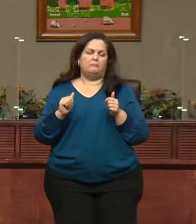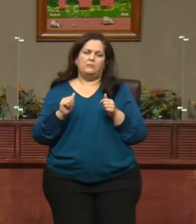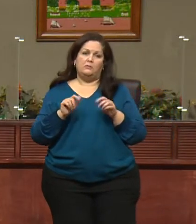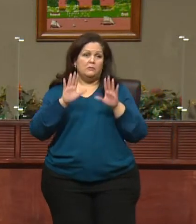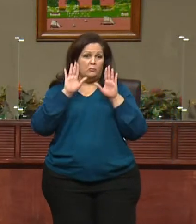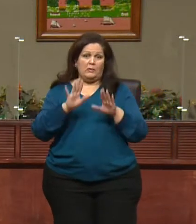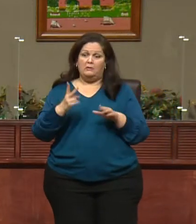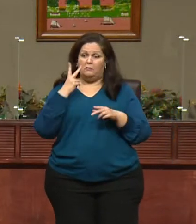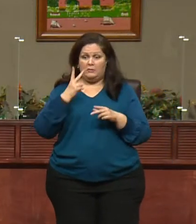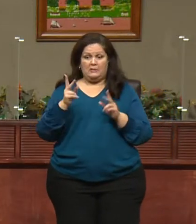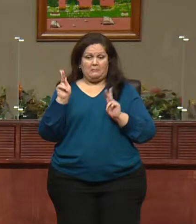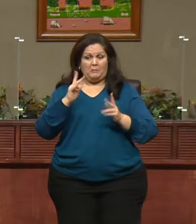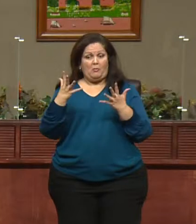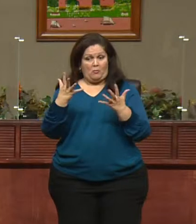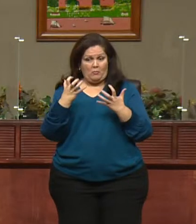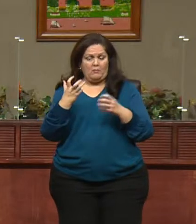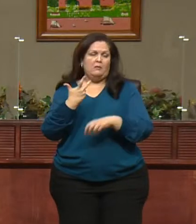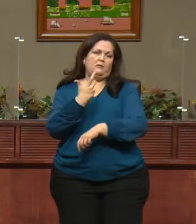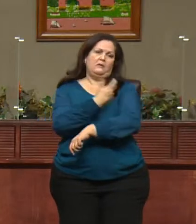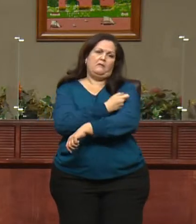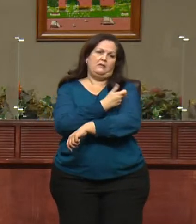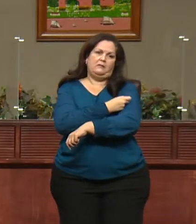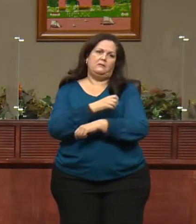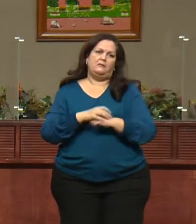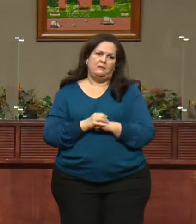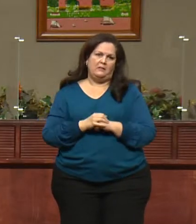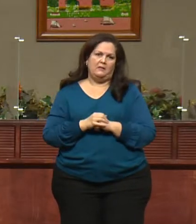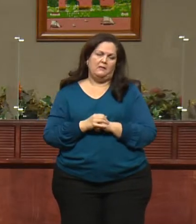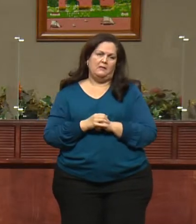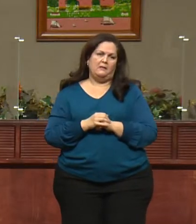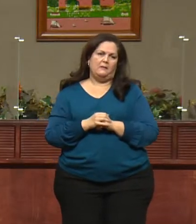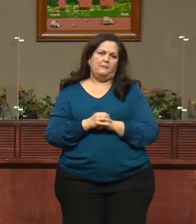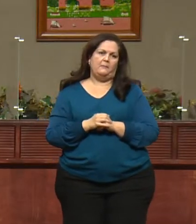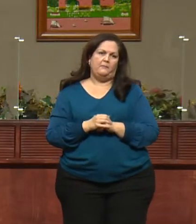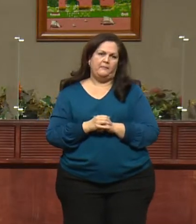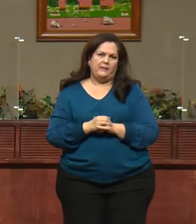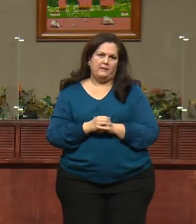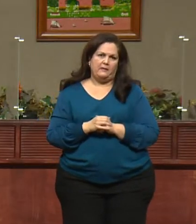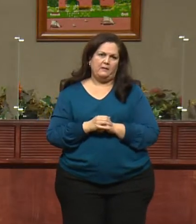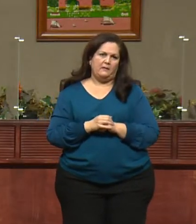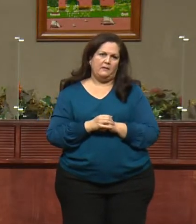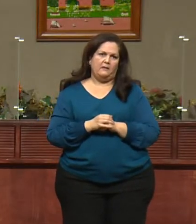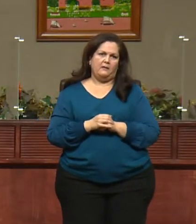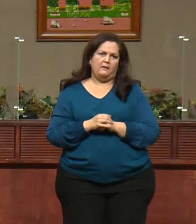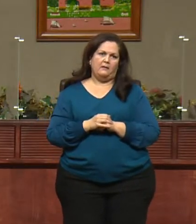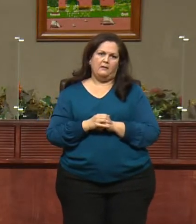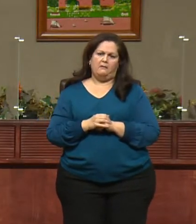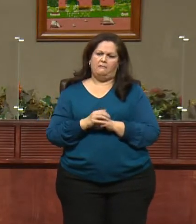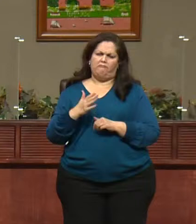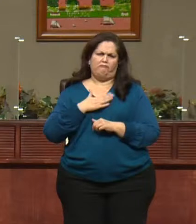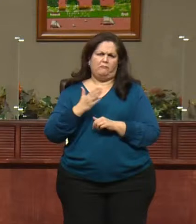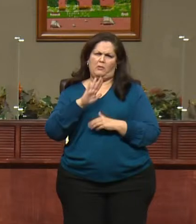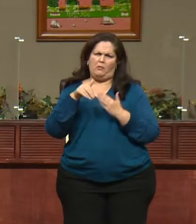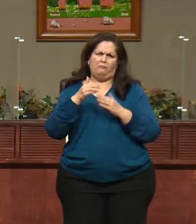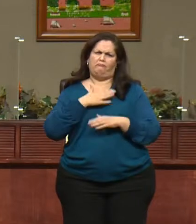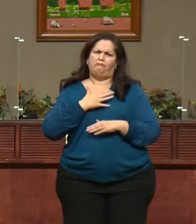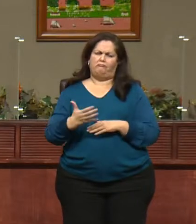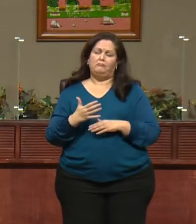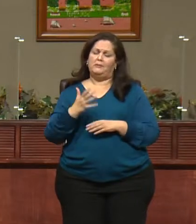that demand, really. We haven't had any lack of willing arms to get vaccinated. Interesting.